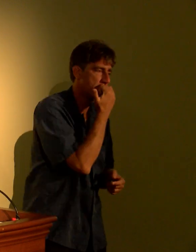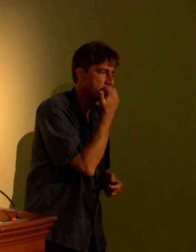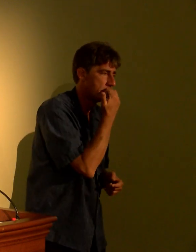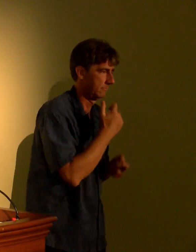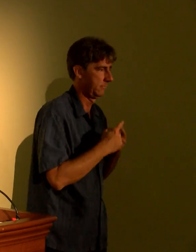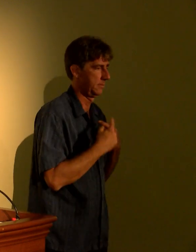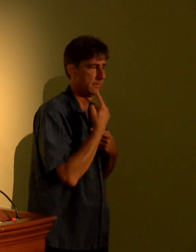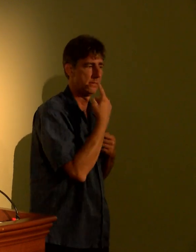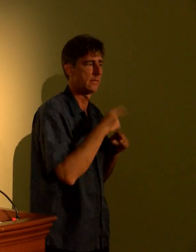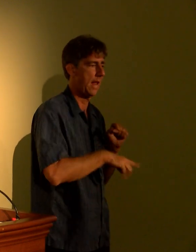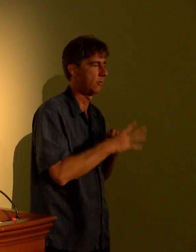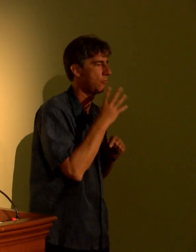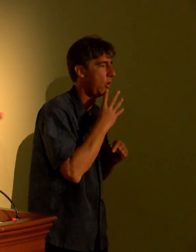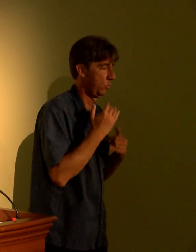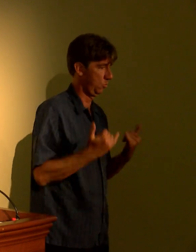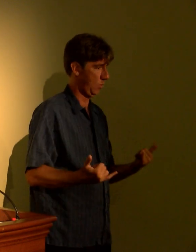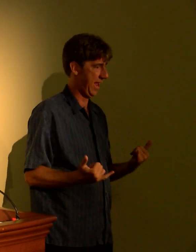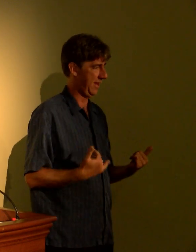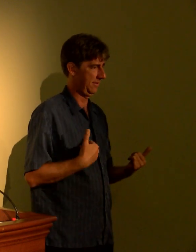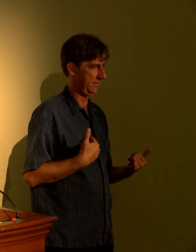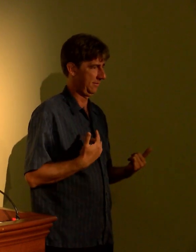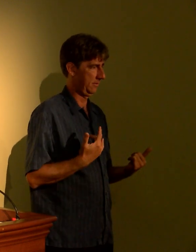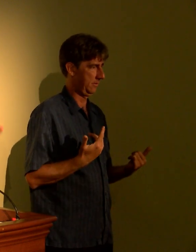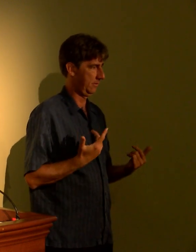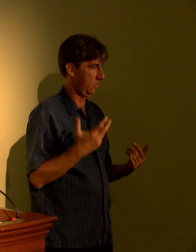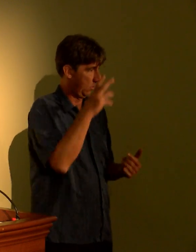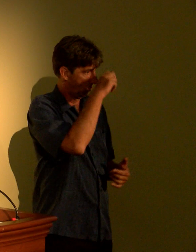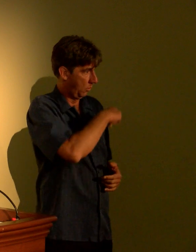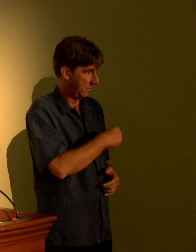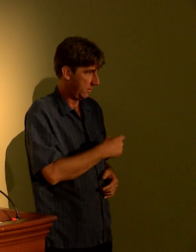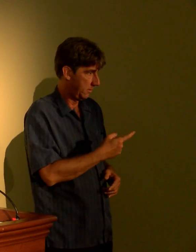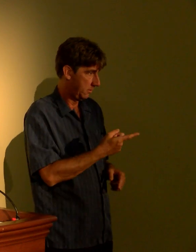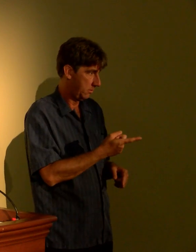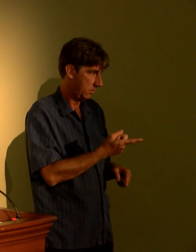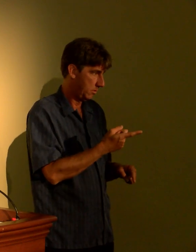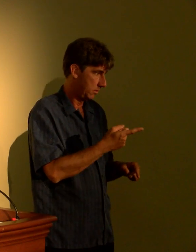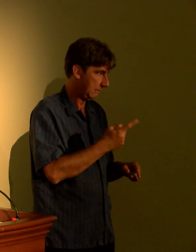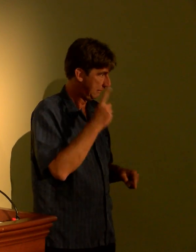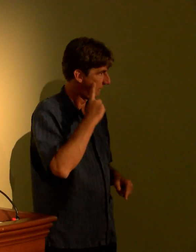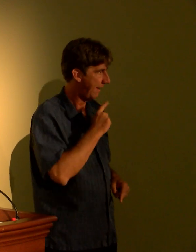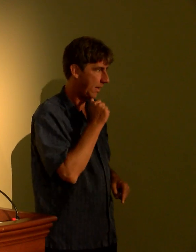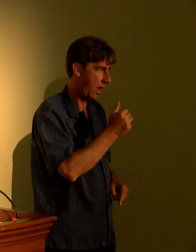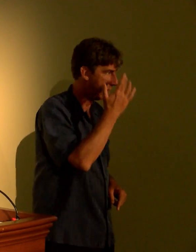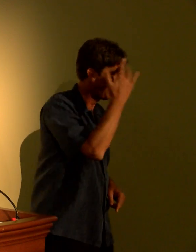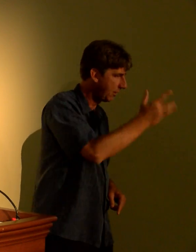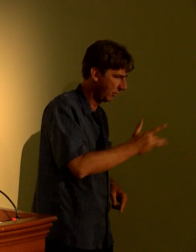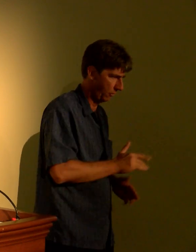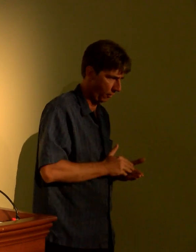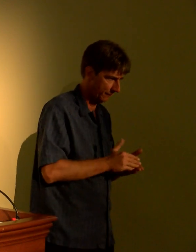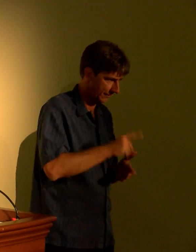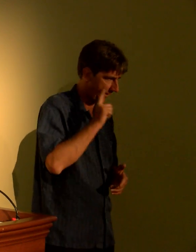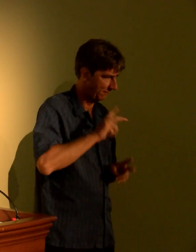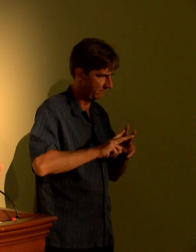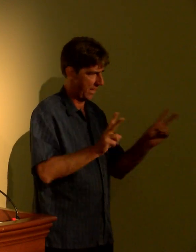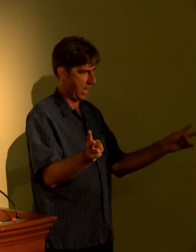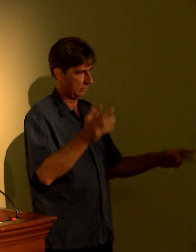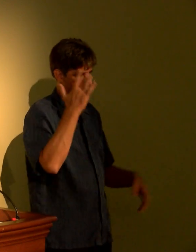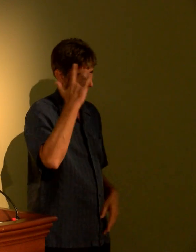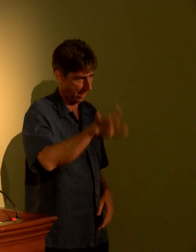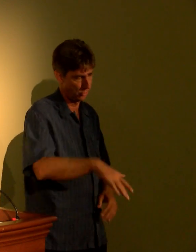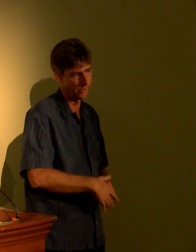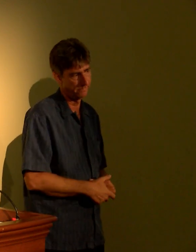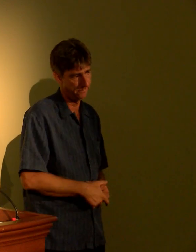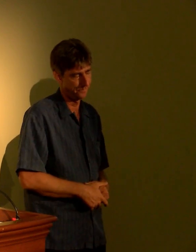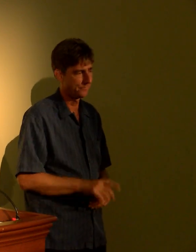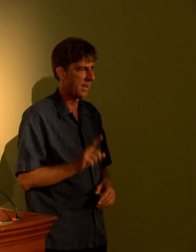use in relation to deaf people today, because we don't want to assume that deaf people don't have intelligence. They're often extremely intelligent. And so that's